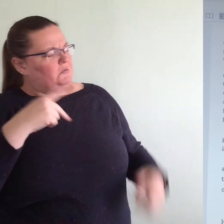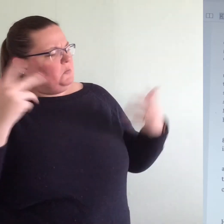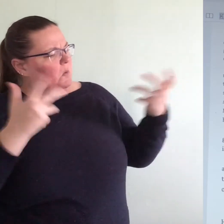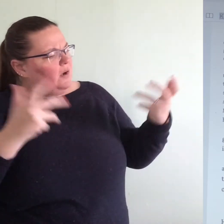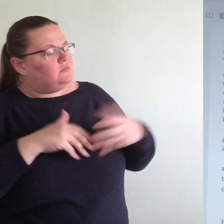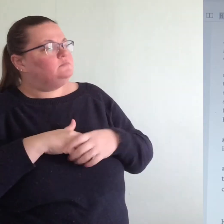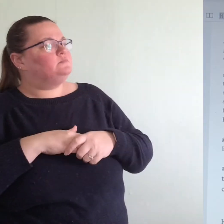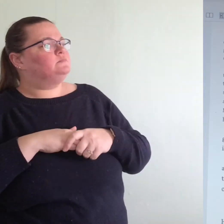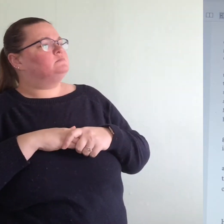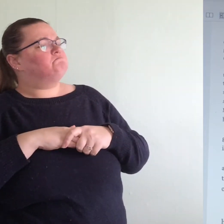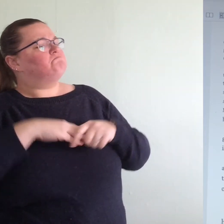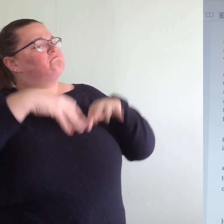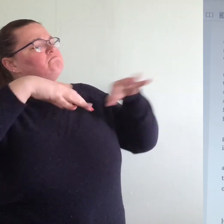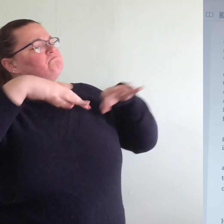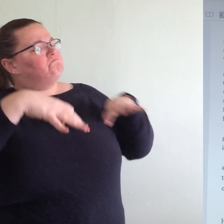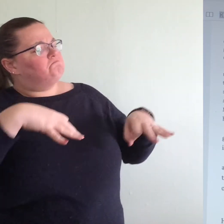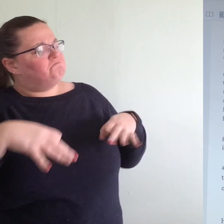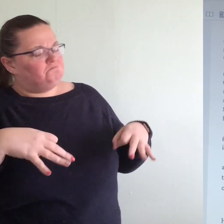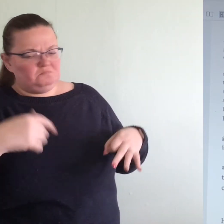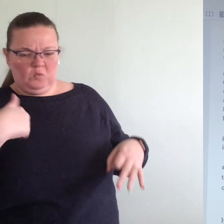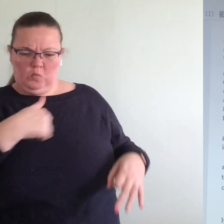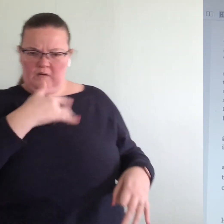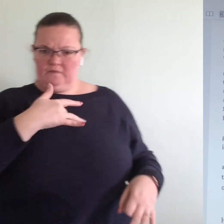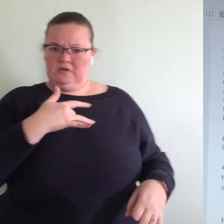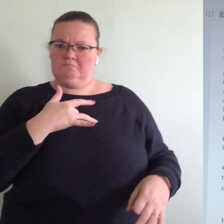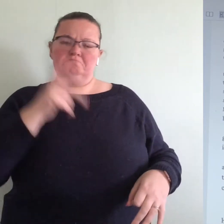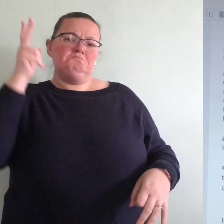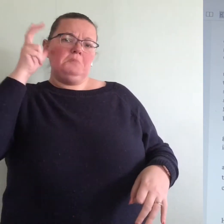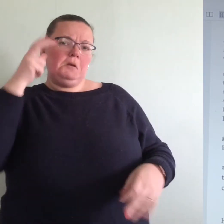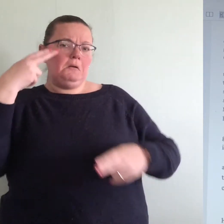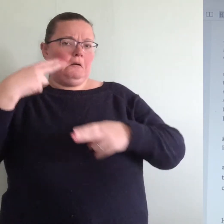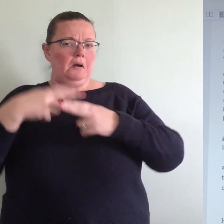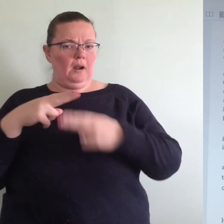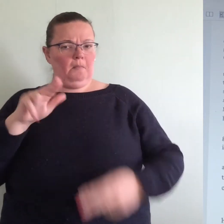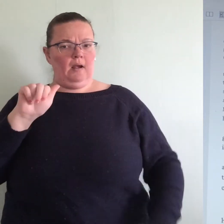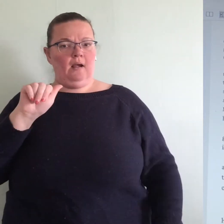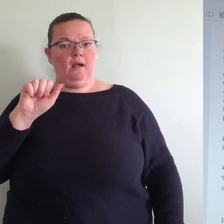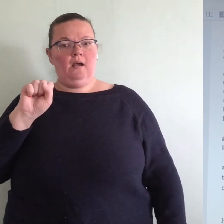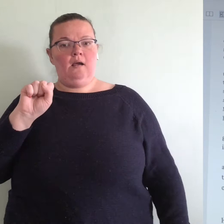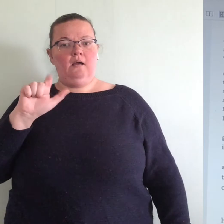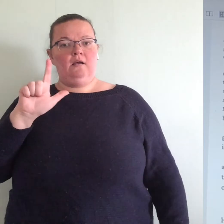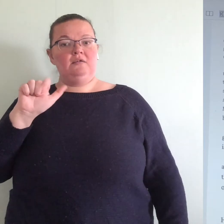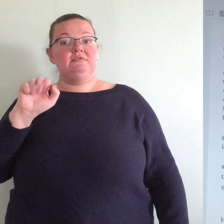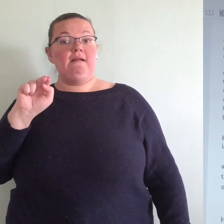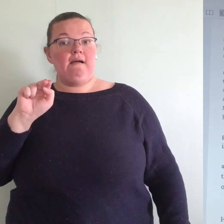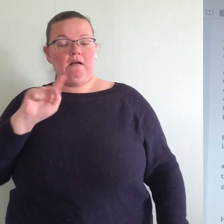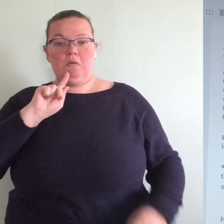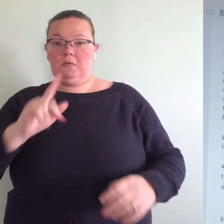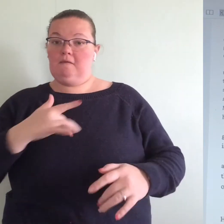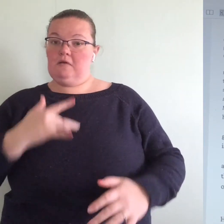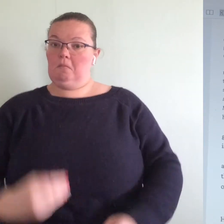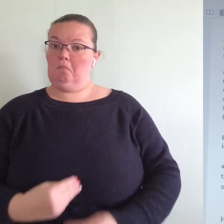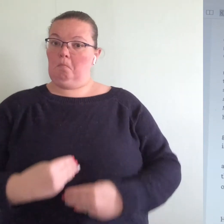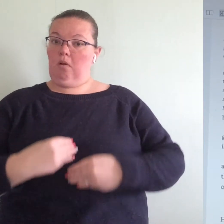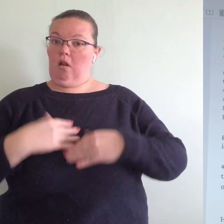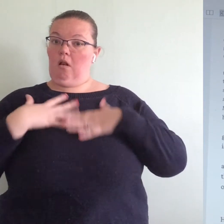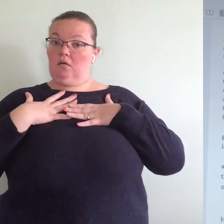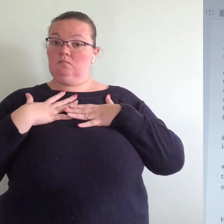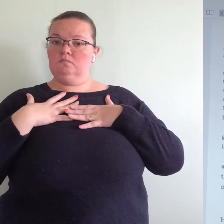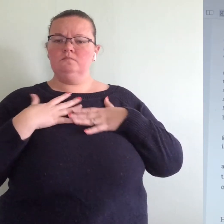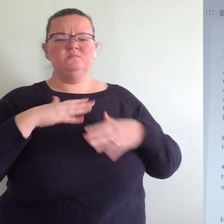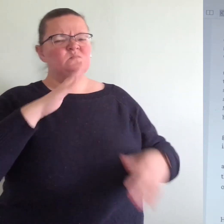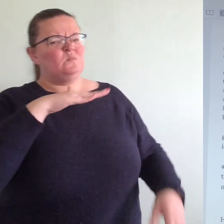once. For once again that strange feeling, like the first signs of spring, like good news had come over them. Who